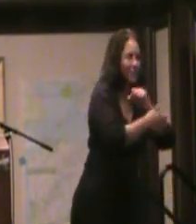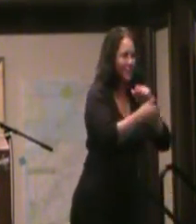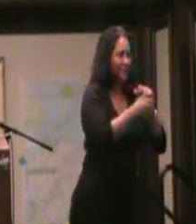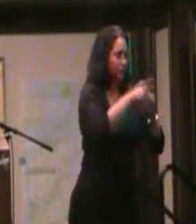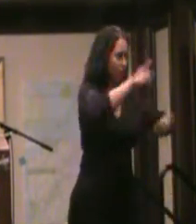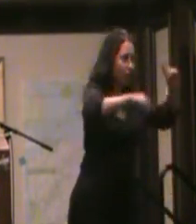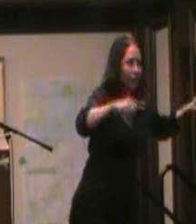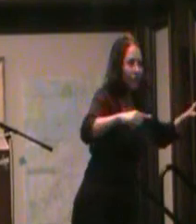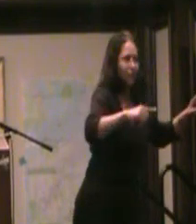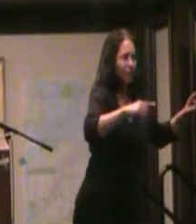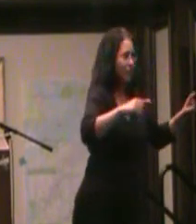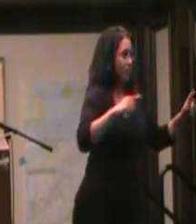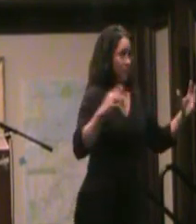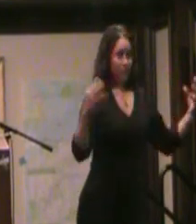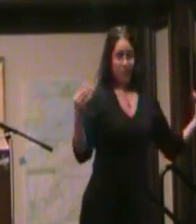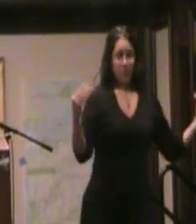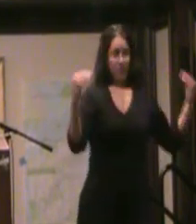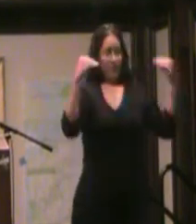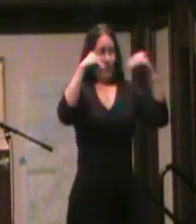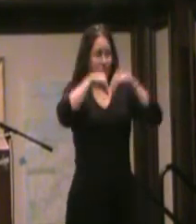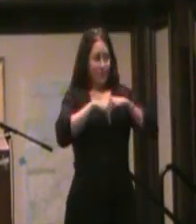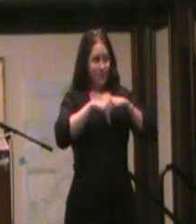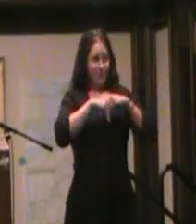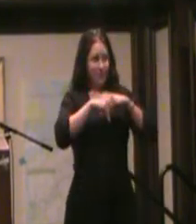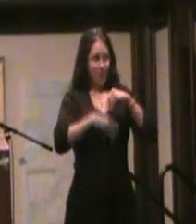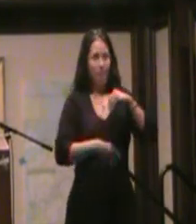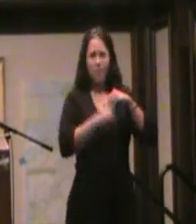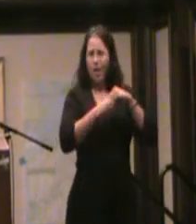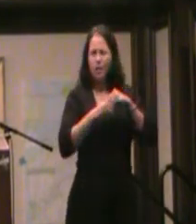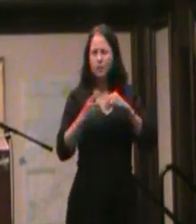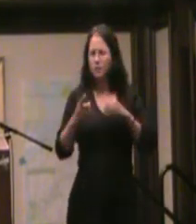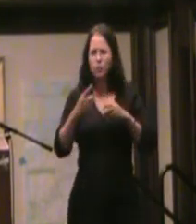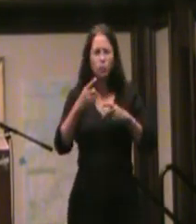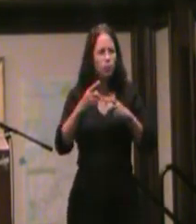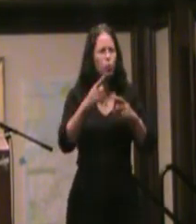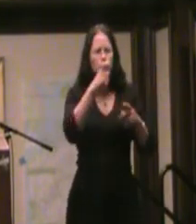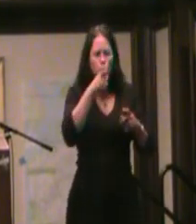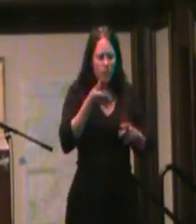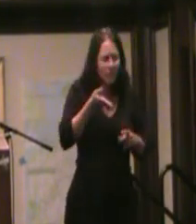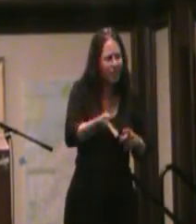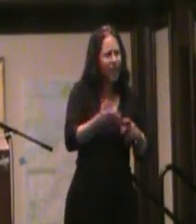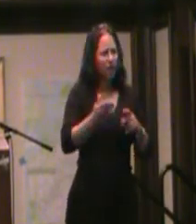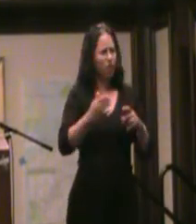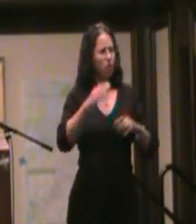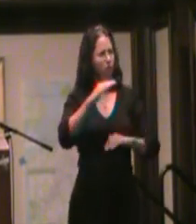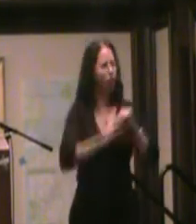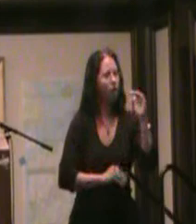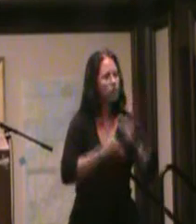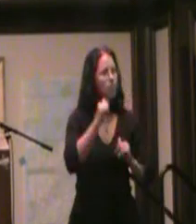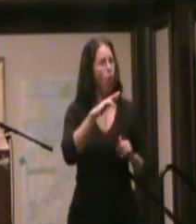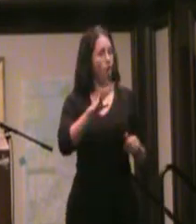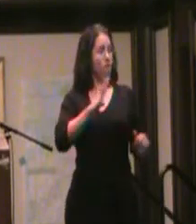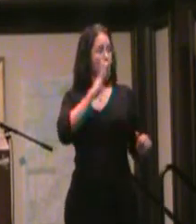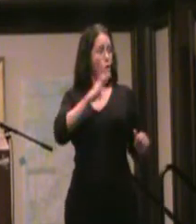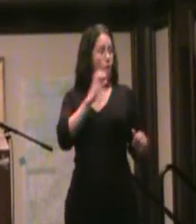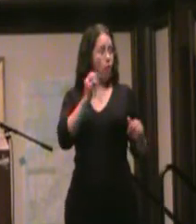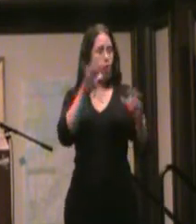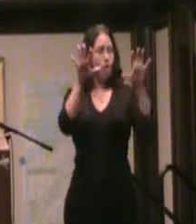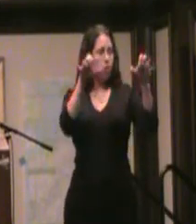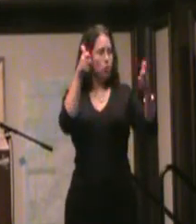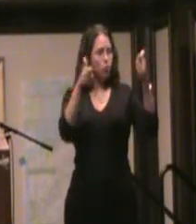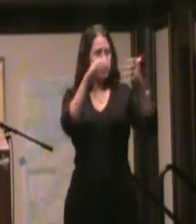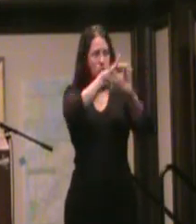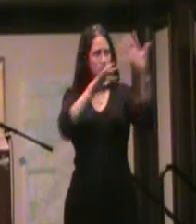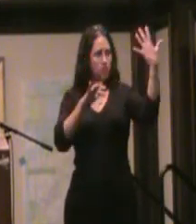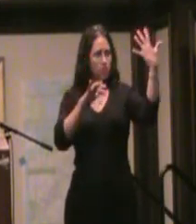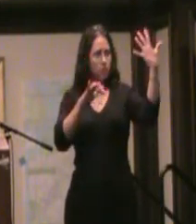different varieties of Spanish, and then you have different registers combined, there's going to be difference. If you're in a higher